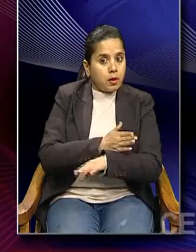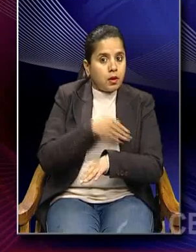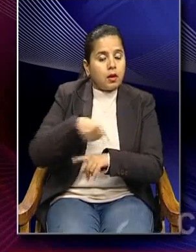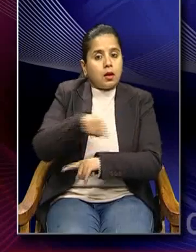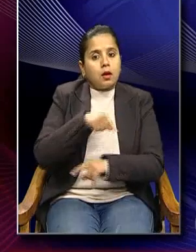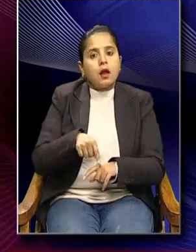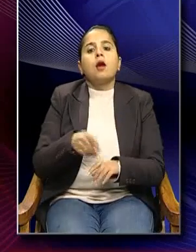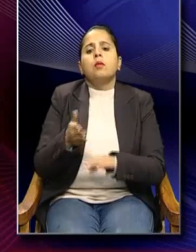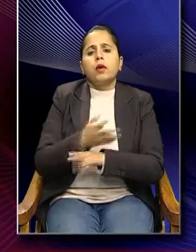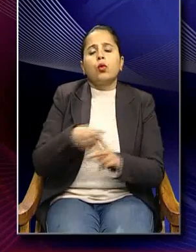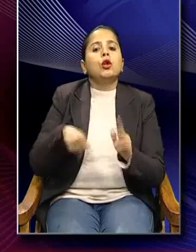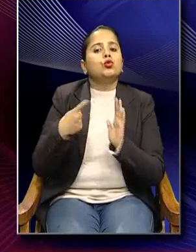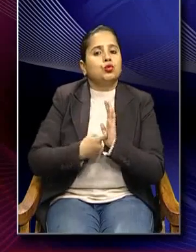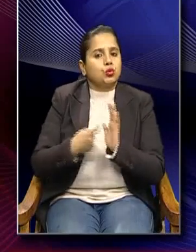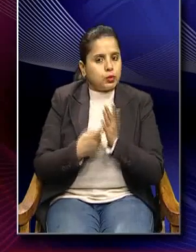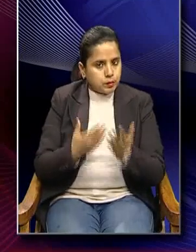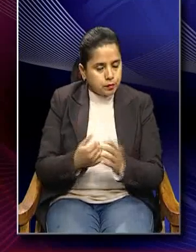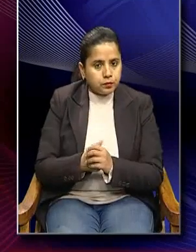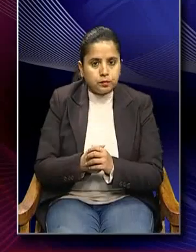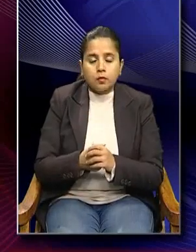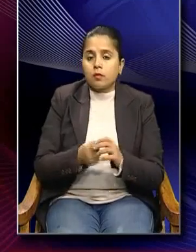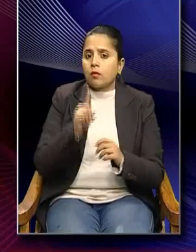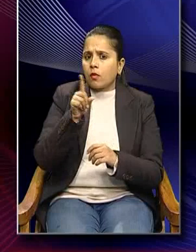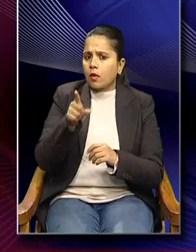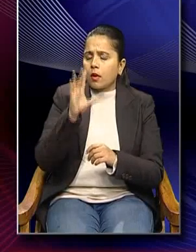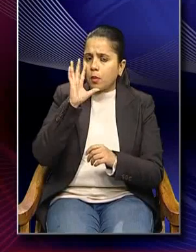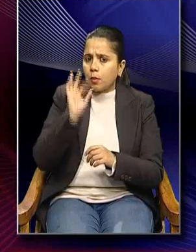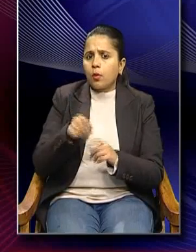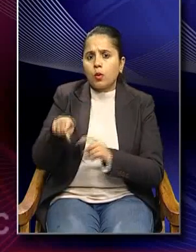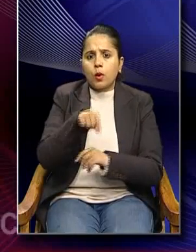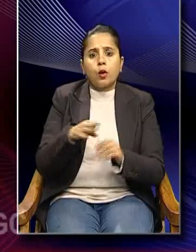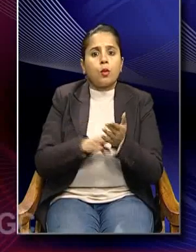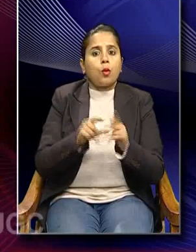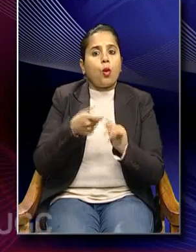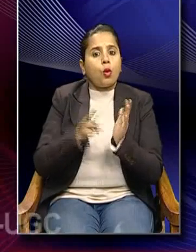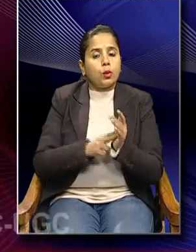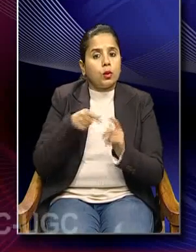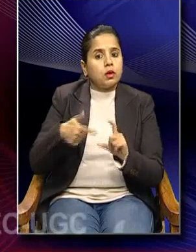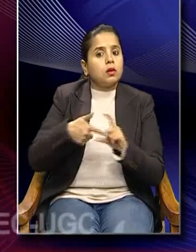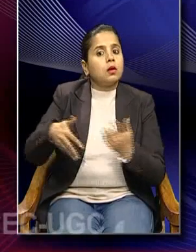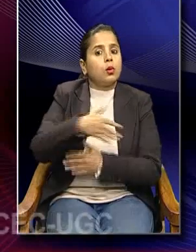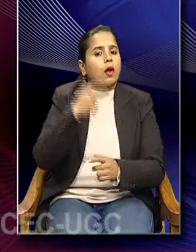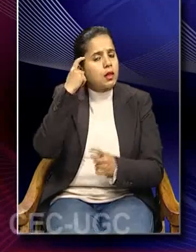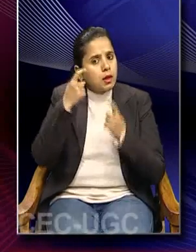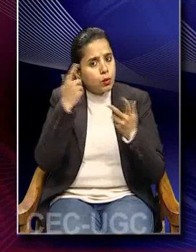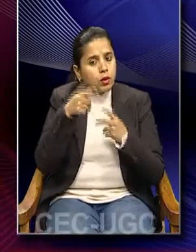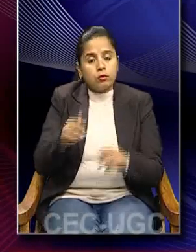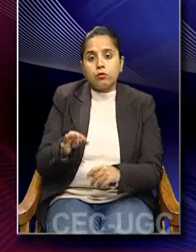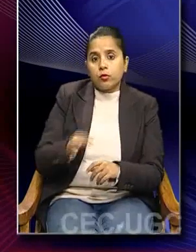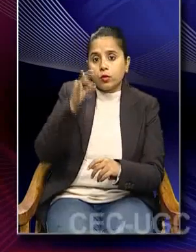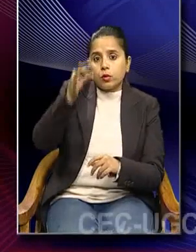precautionary principle. One of the main issues in the modern environmental thinking is that the future